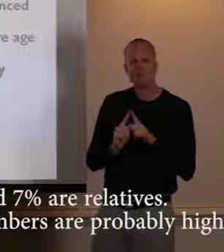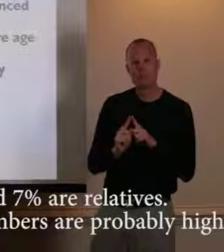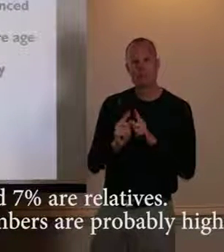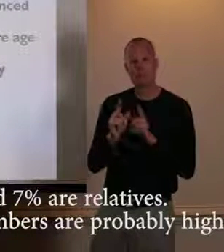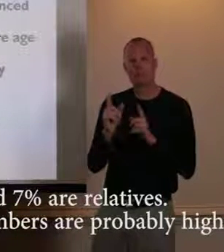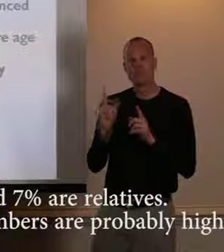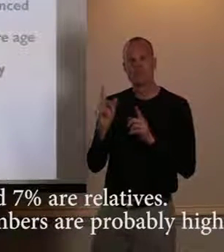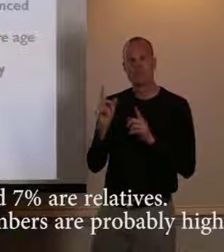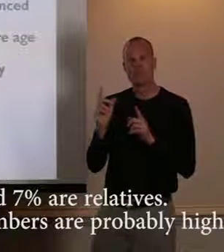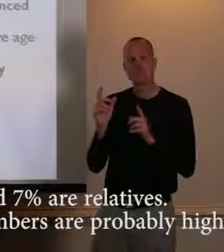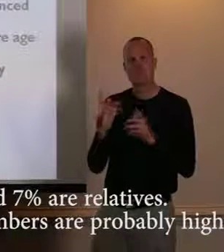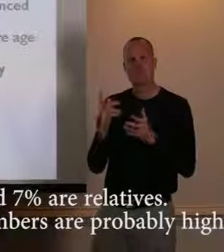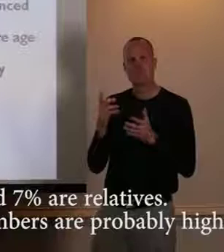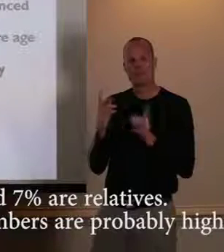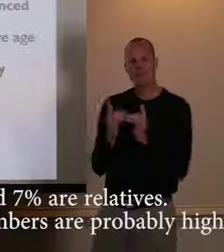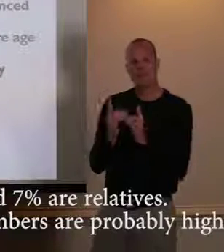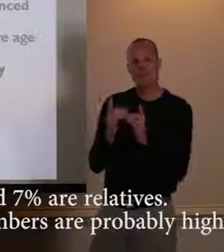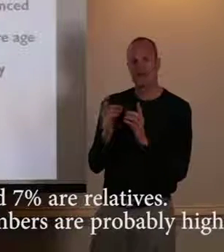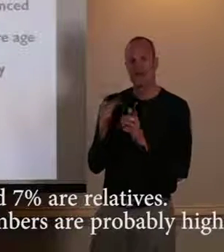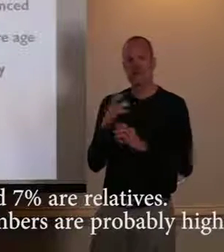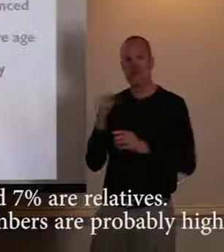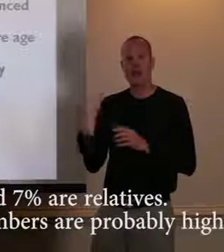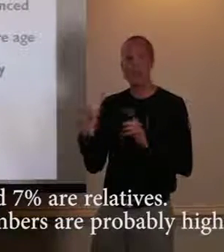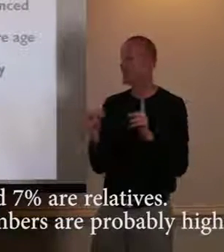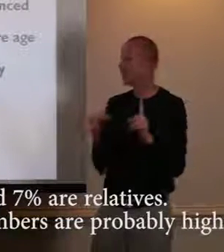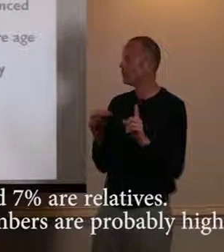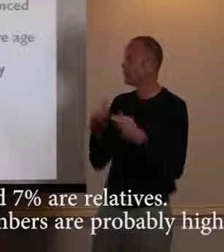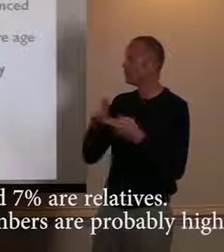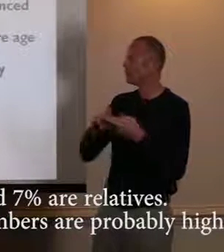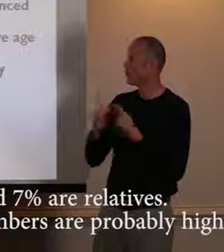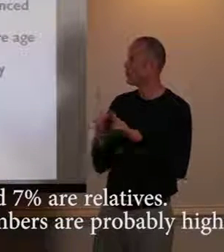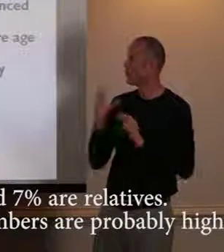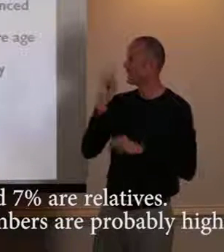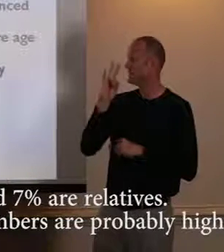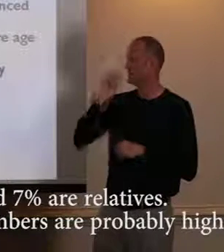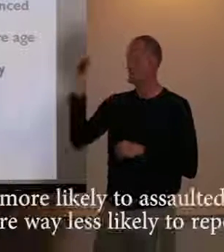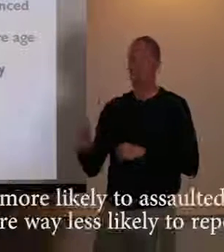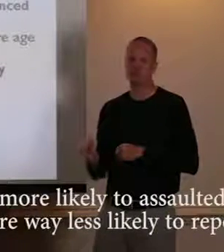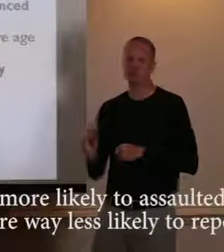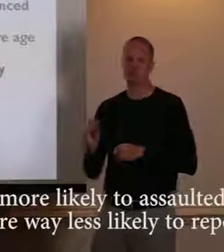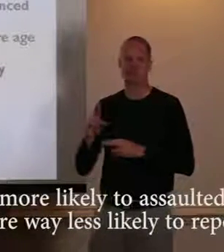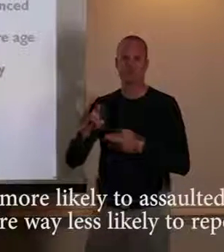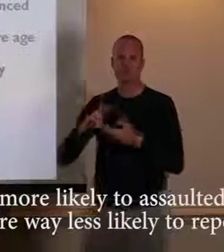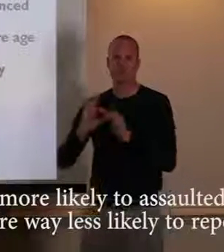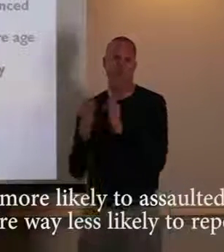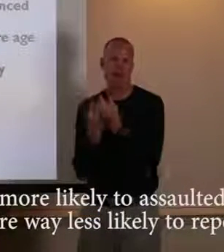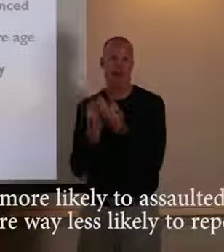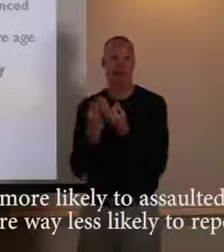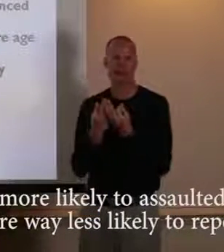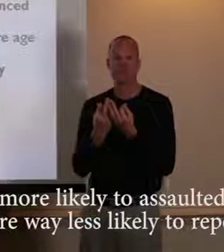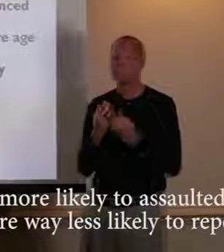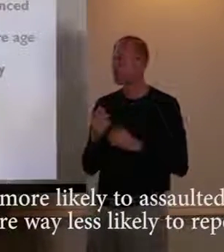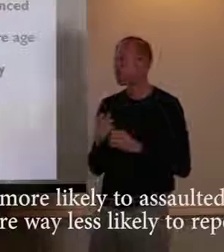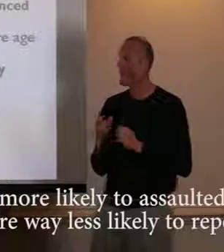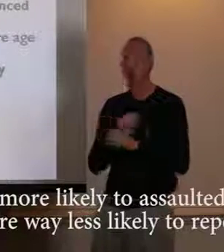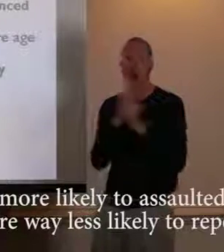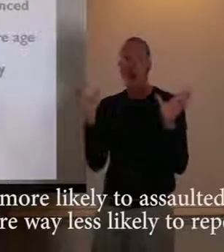7% are relatives. Arguably, however, these numbers are probably higher because you are way less, while you are more likely